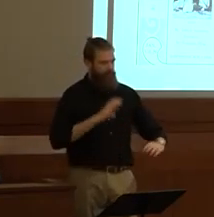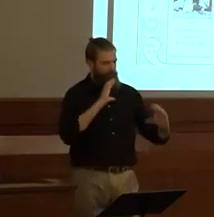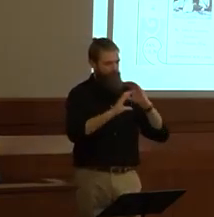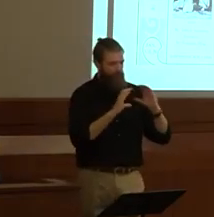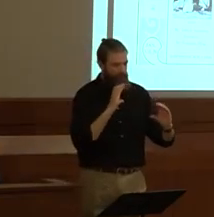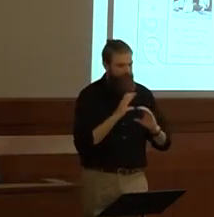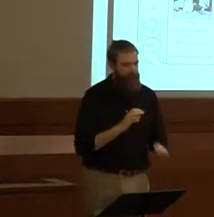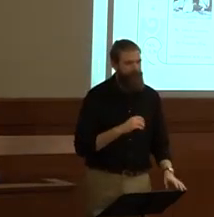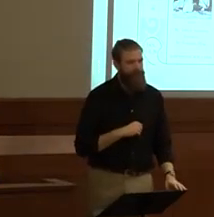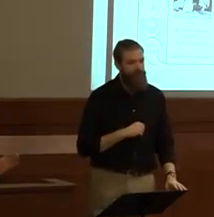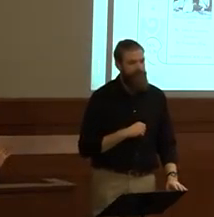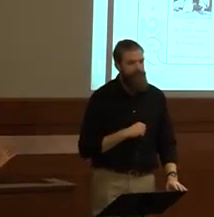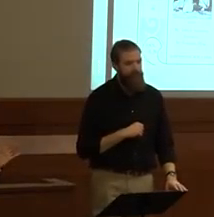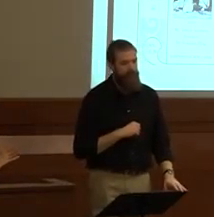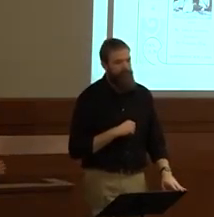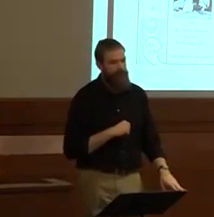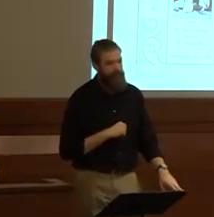incarnated.